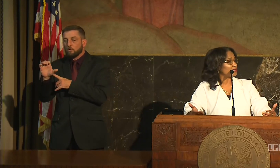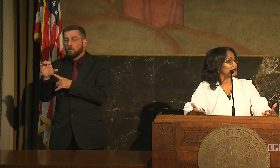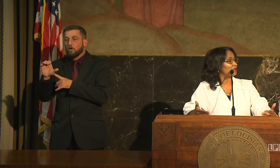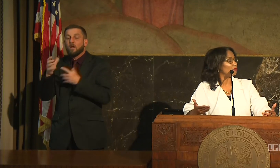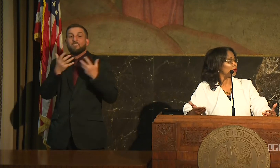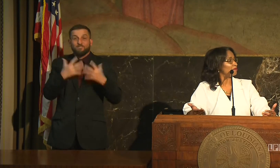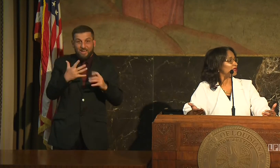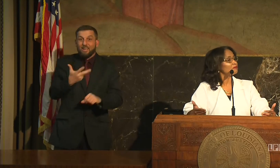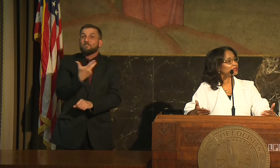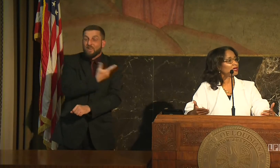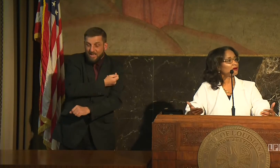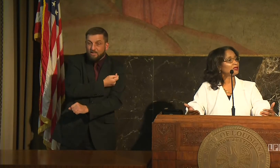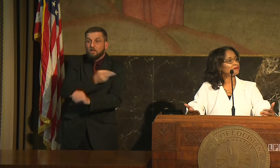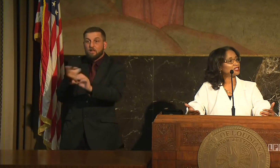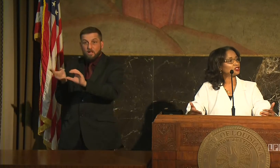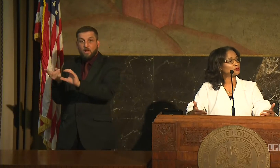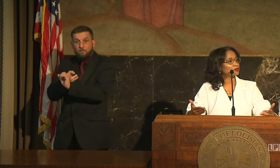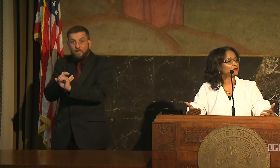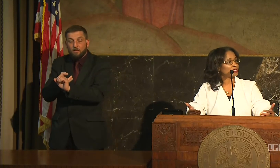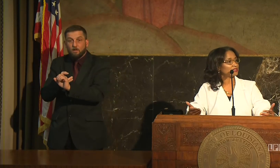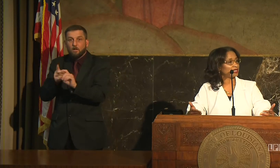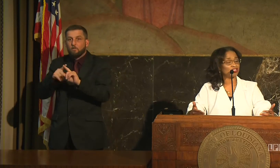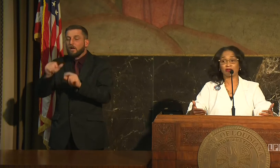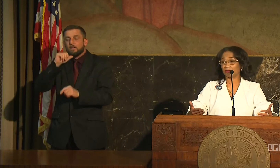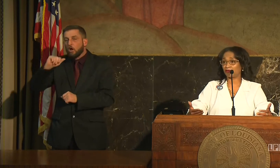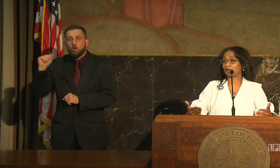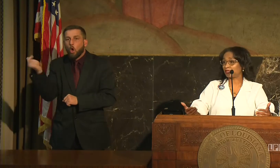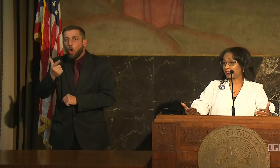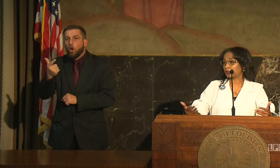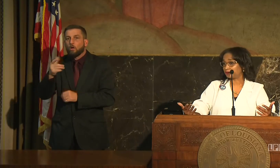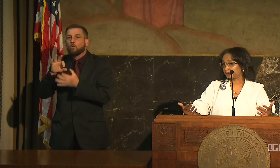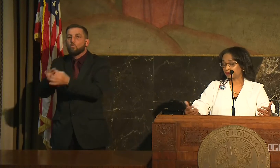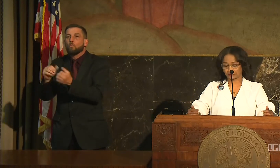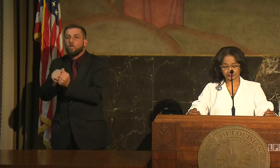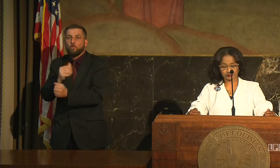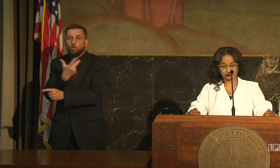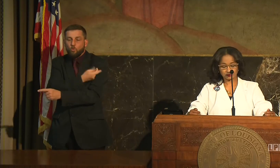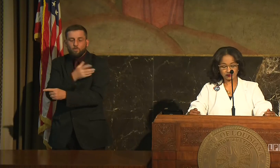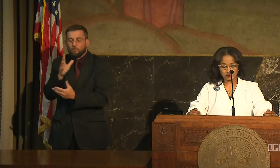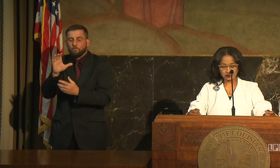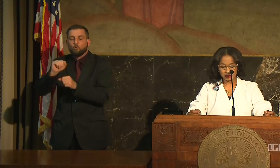fully vaccinated were admitted, but not all admissions post-vaccination are COVID-related.